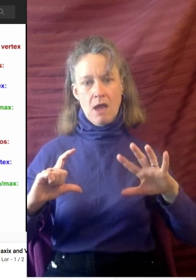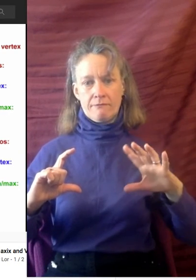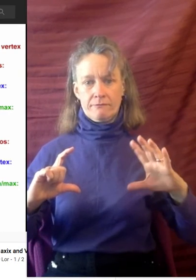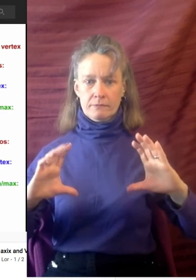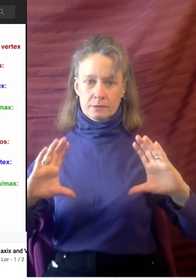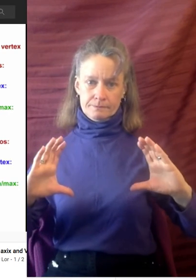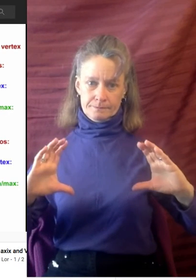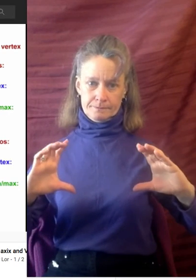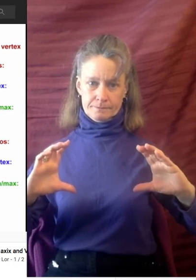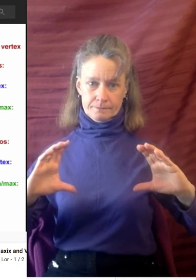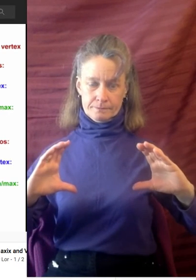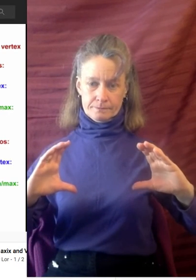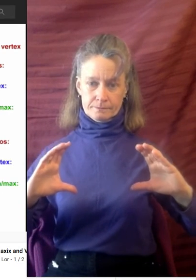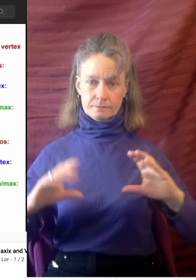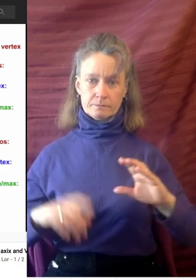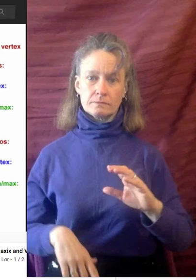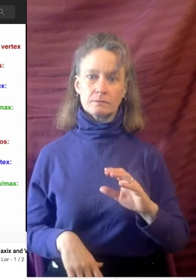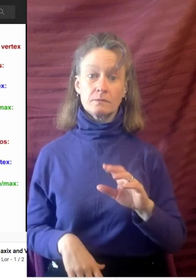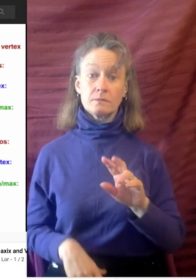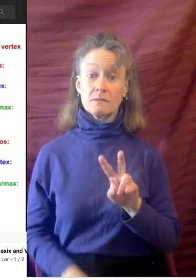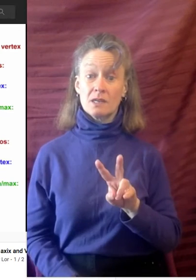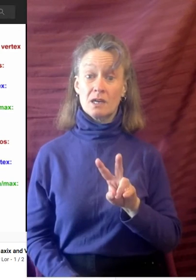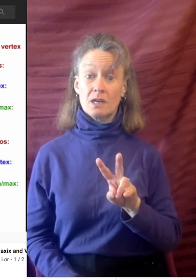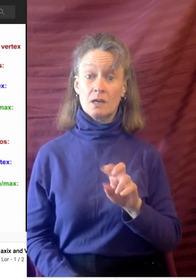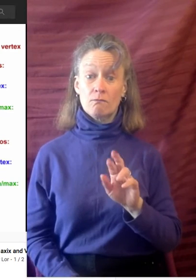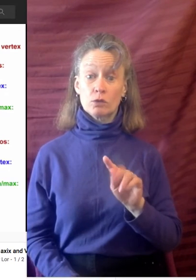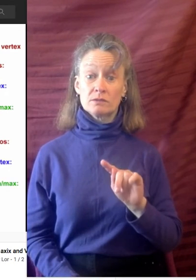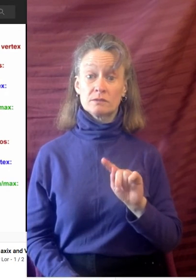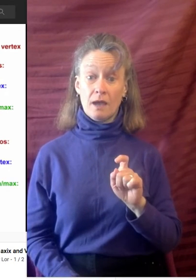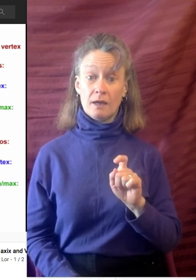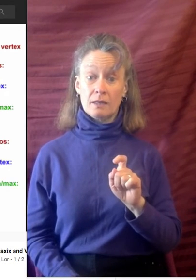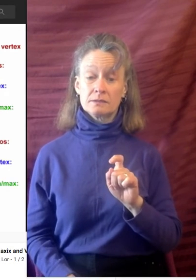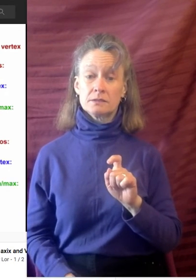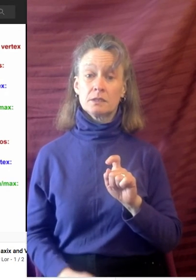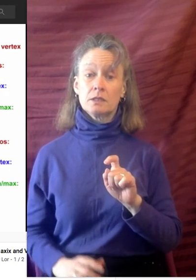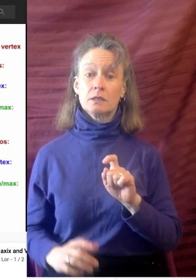So your vertex would be 2, -5.